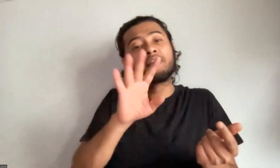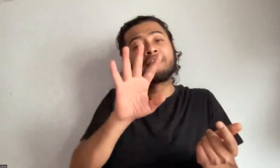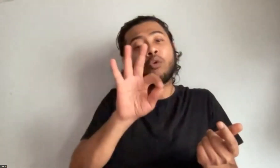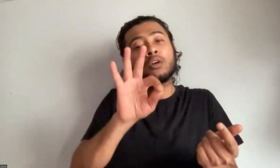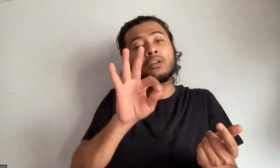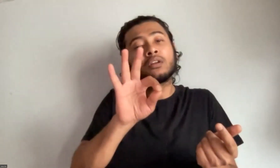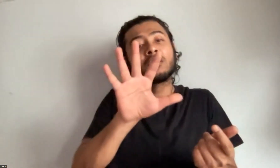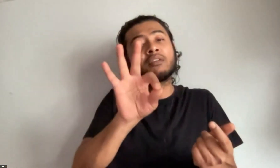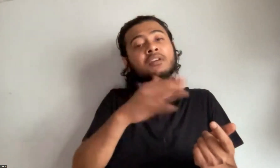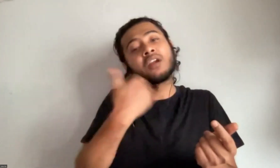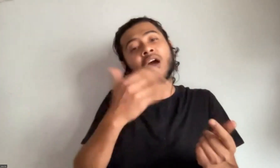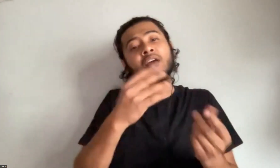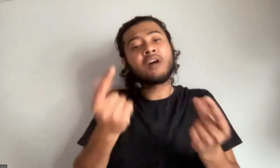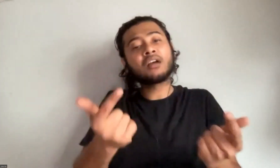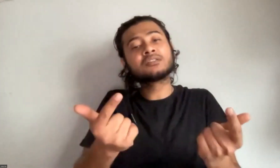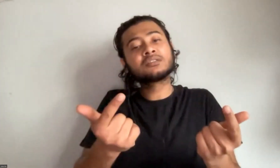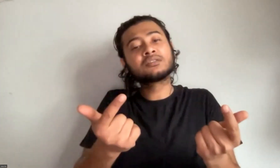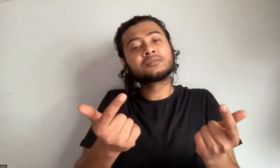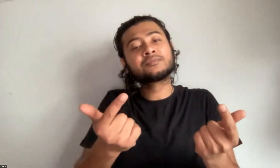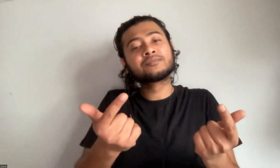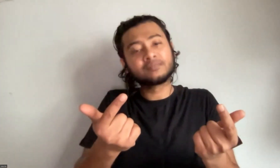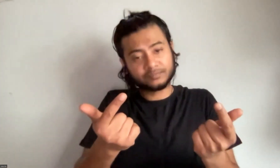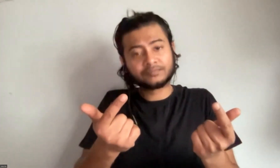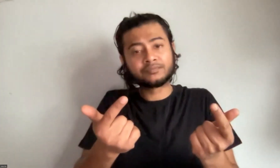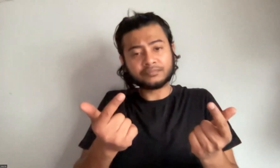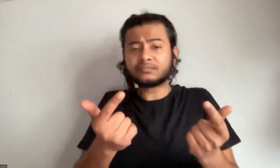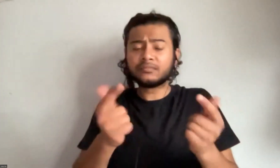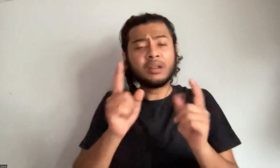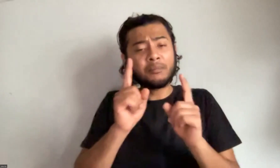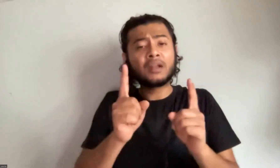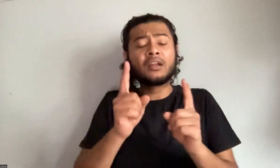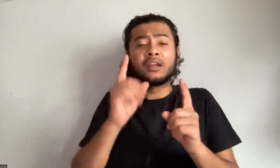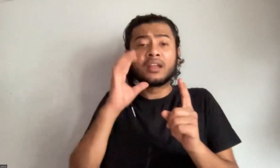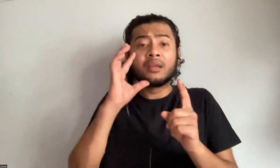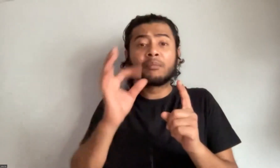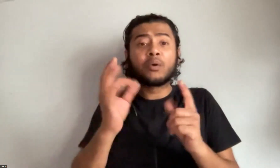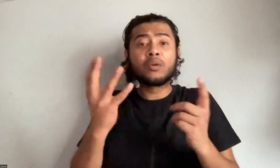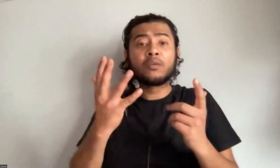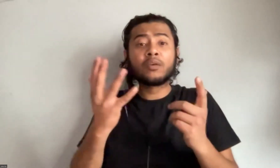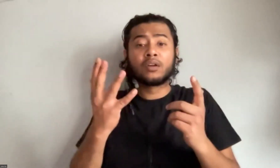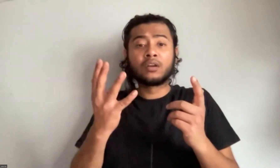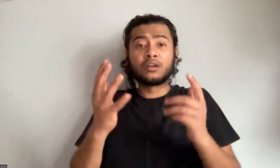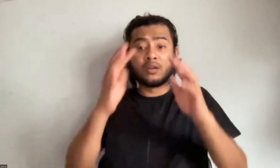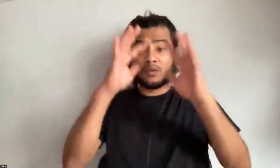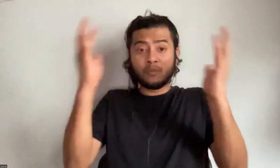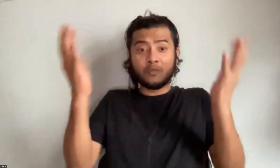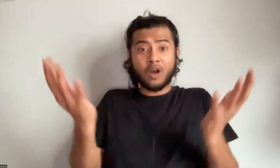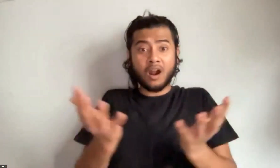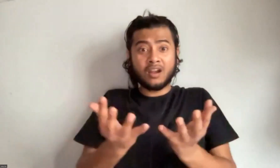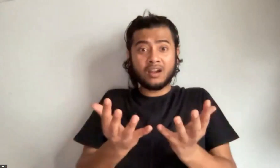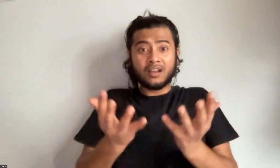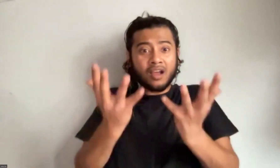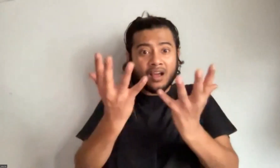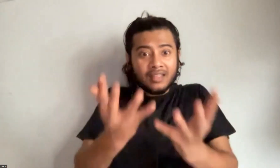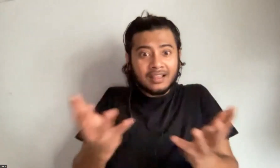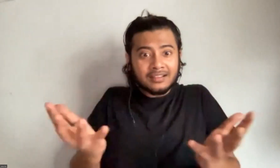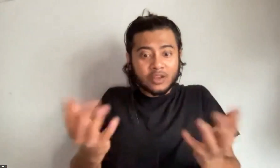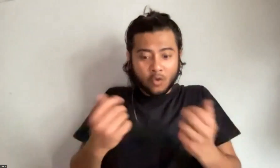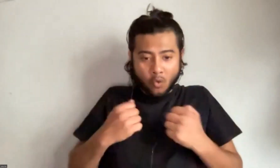prey to this Maya? We don't fall prey to the temporariness of this material world. What can we do that we